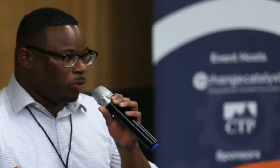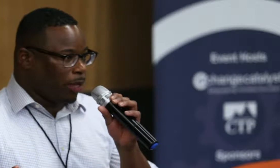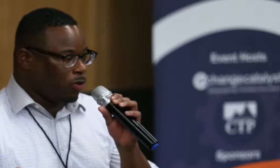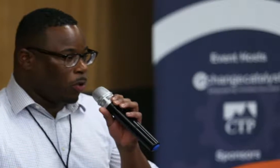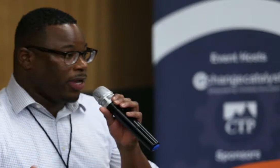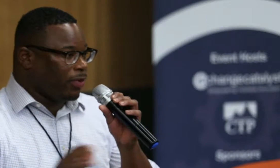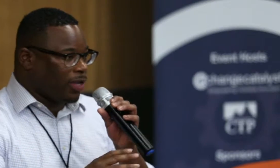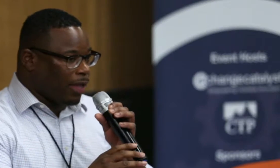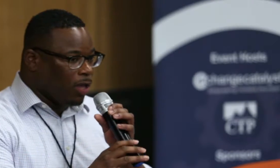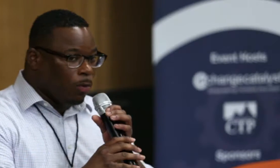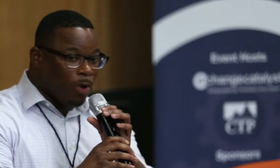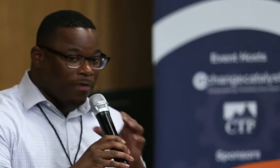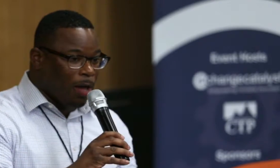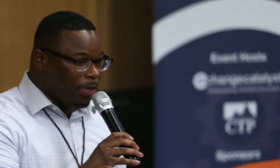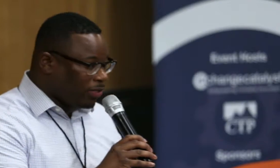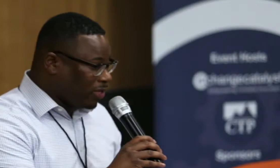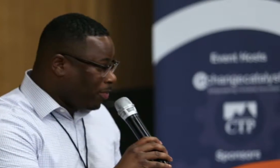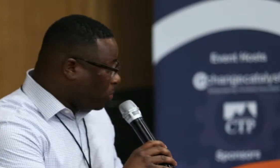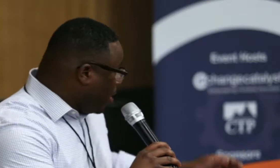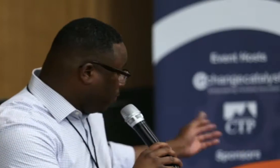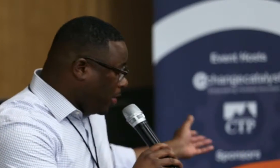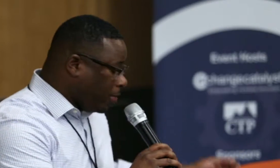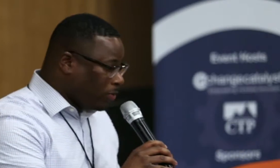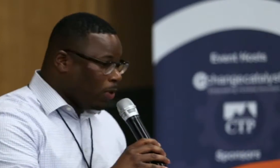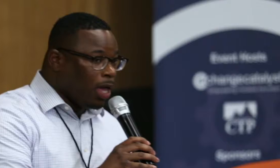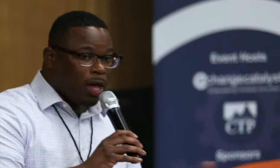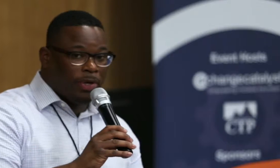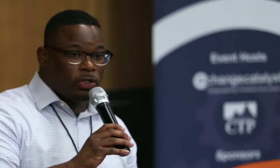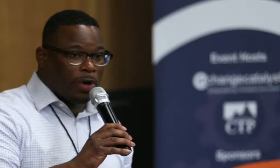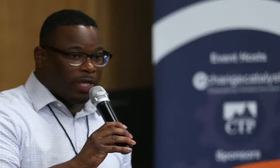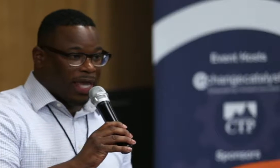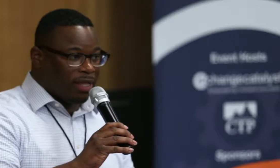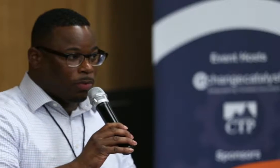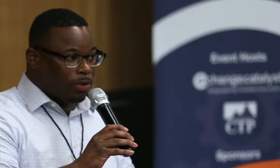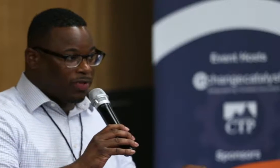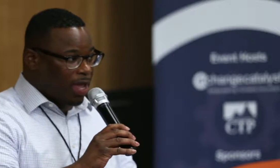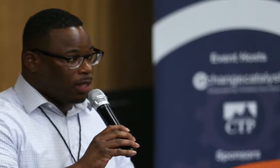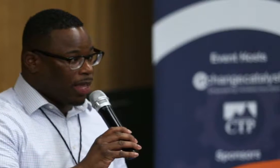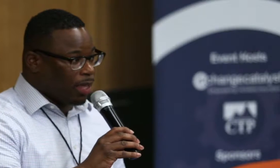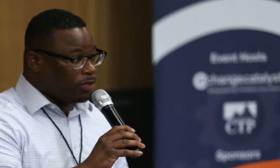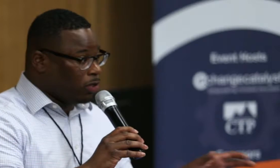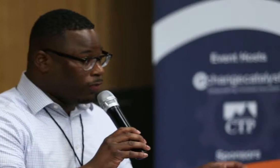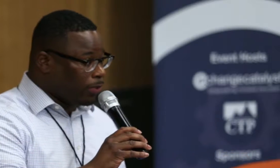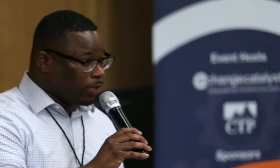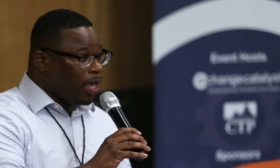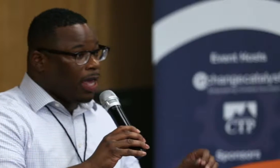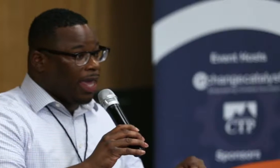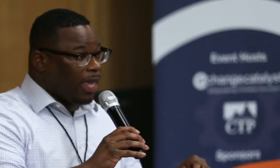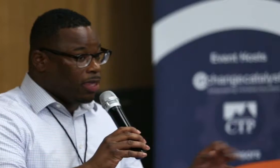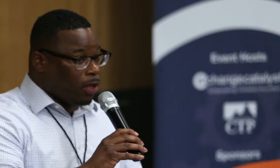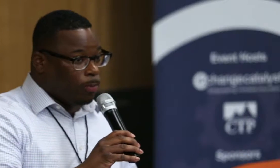our partnership spectrum. On the other side, we'll have companies like some of the sponsors here. So companies squarely in the world of tech, like